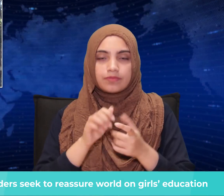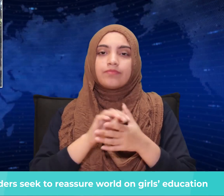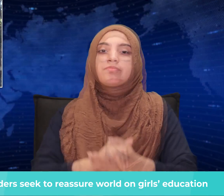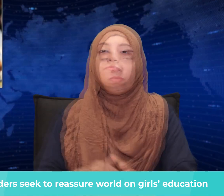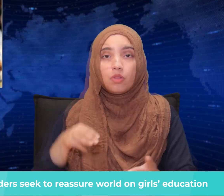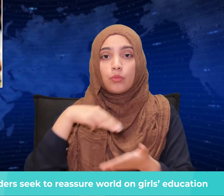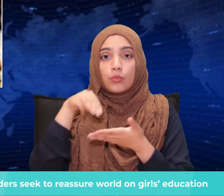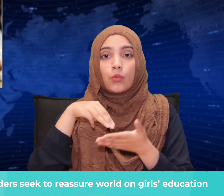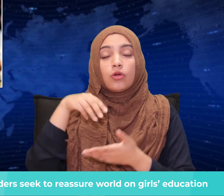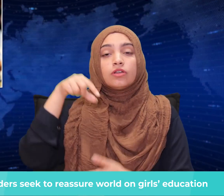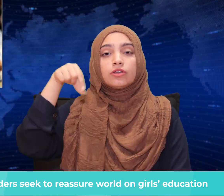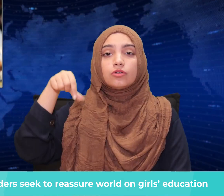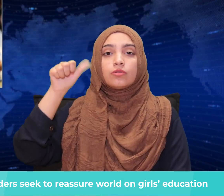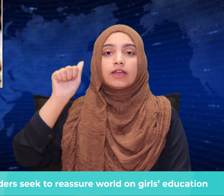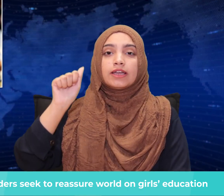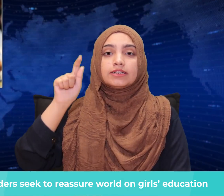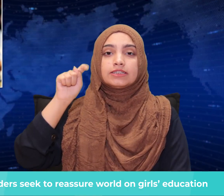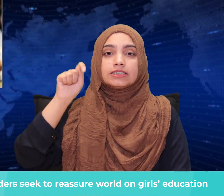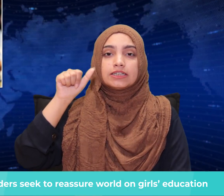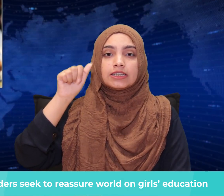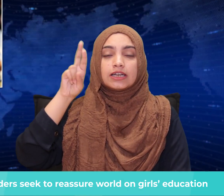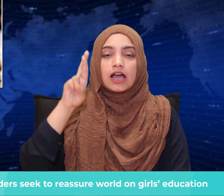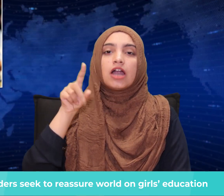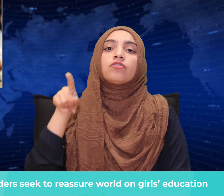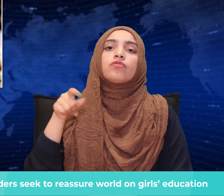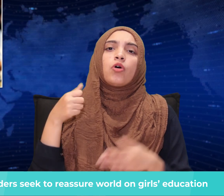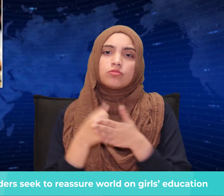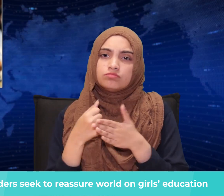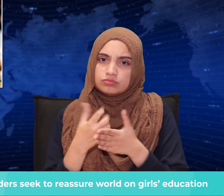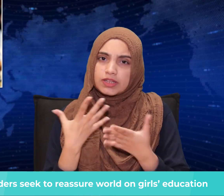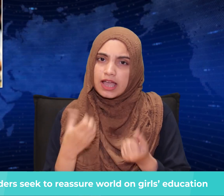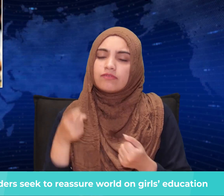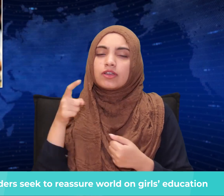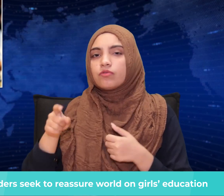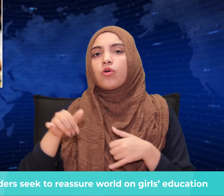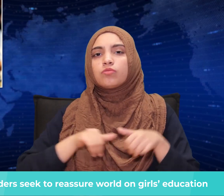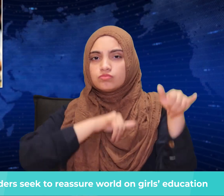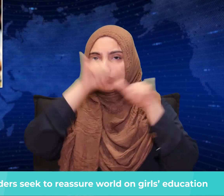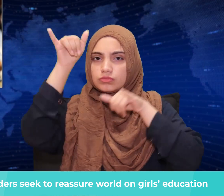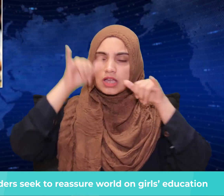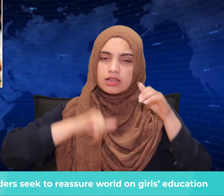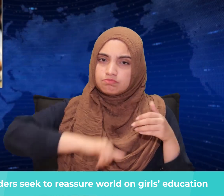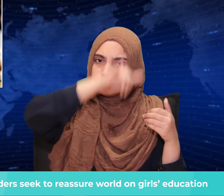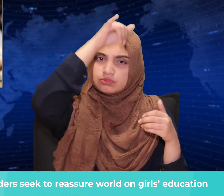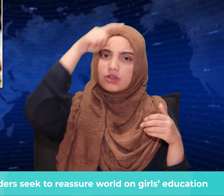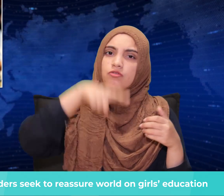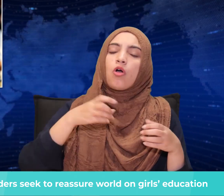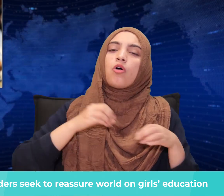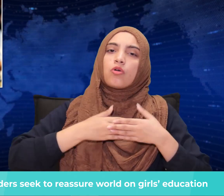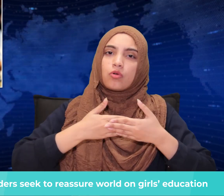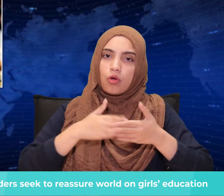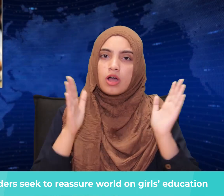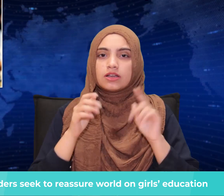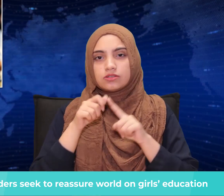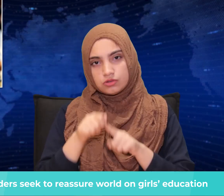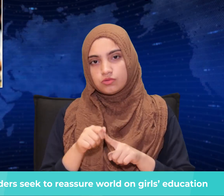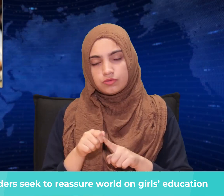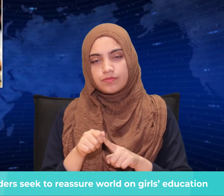Qatar is working with the Taliban to reopen Kabul's airport as soon as possible, the country's foreign minister